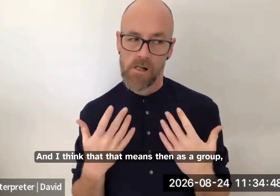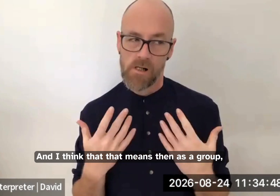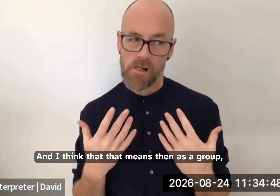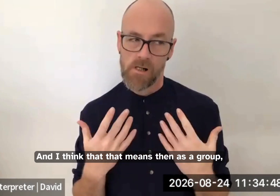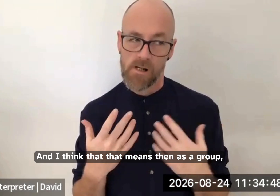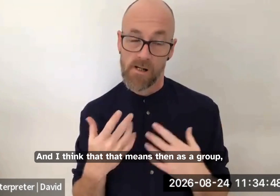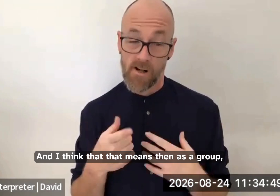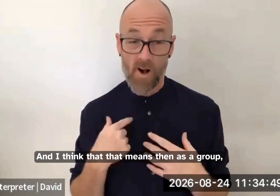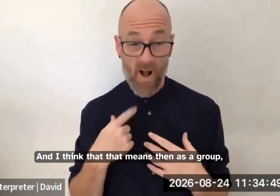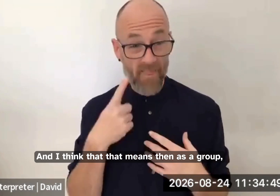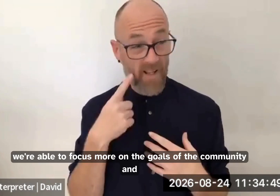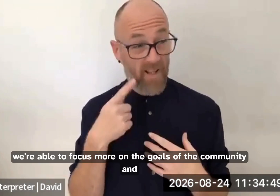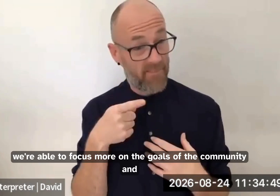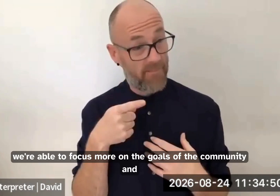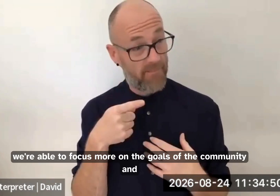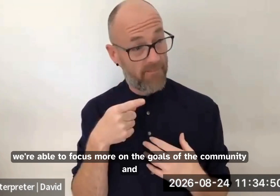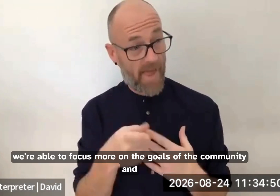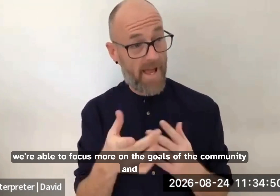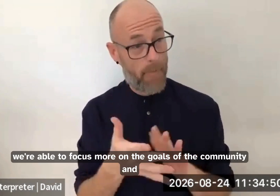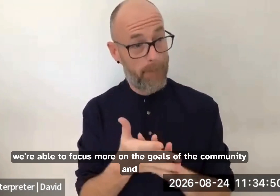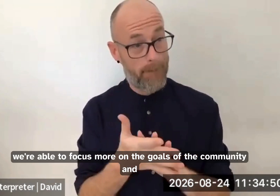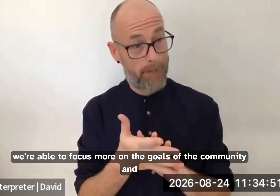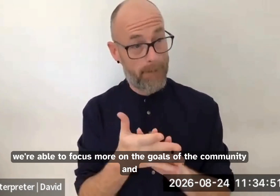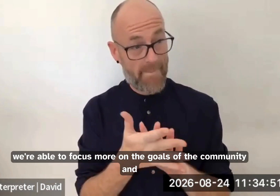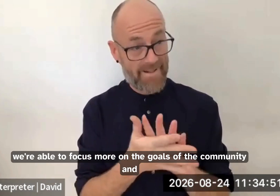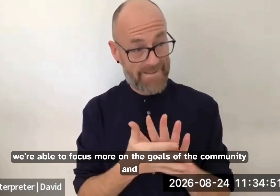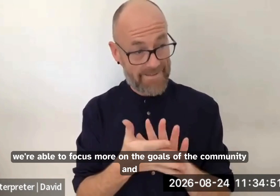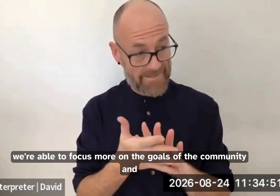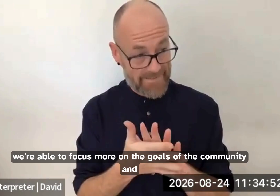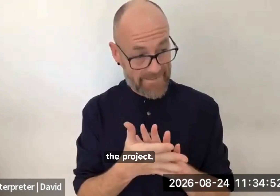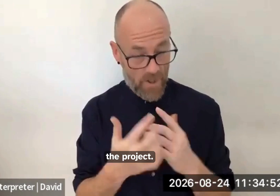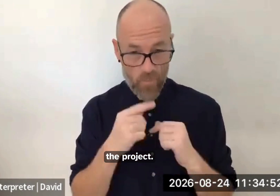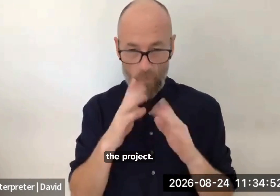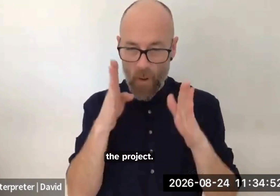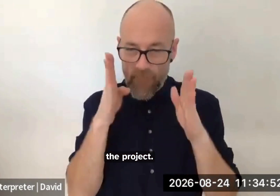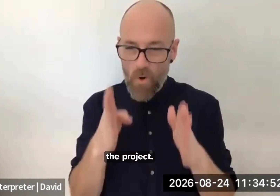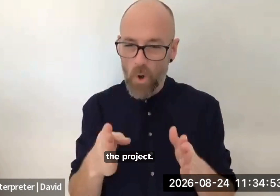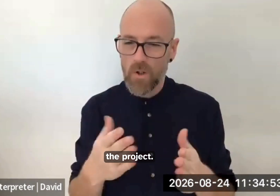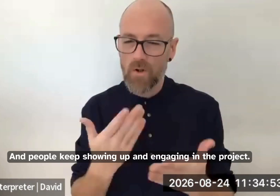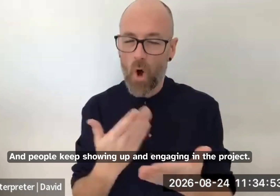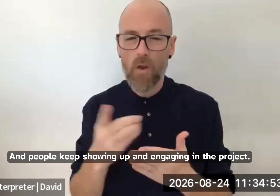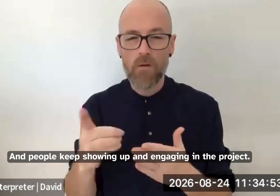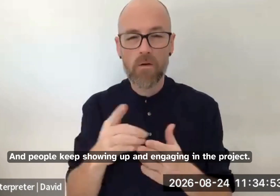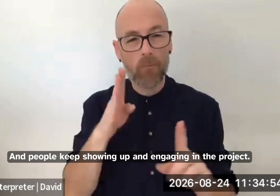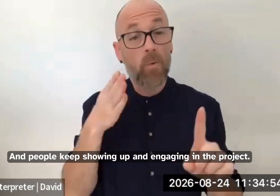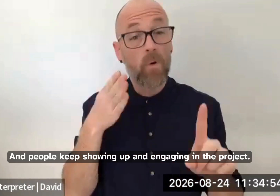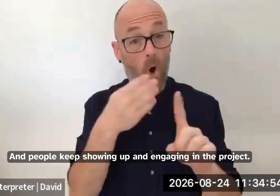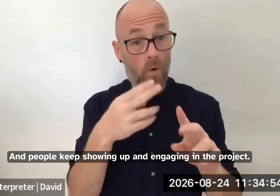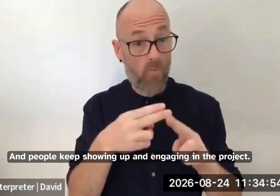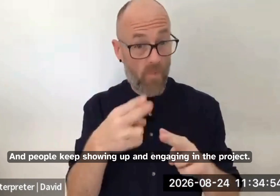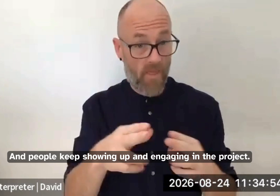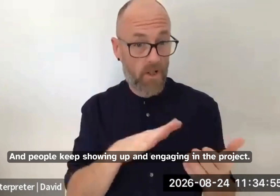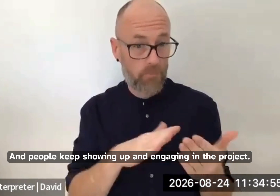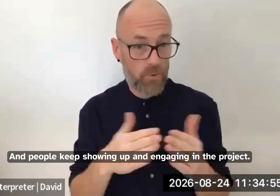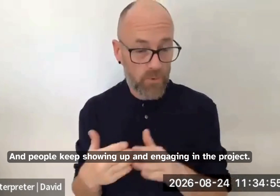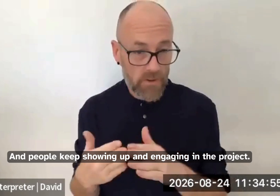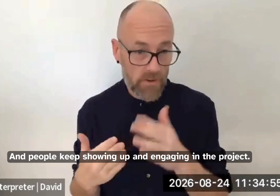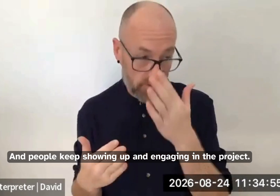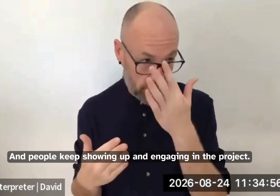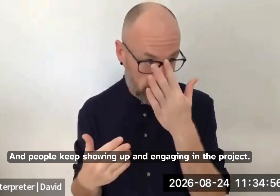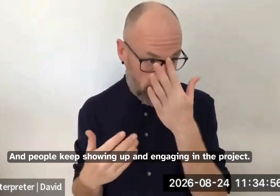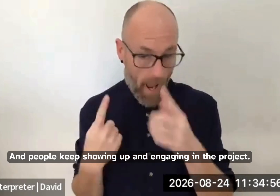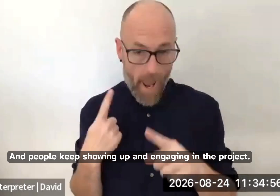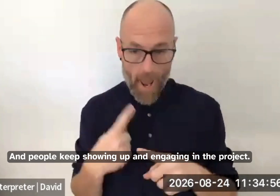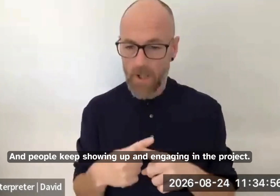that means then as a group, we're able to focus more on the goals of the community and the project, and people keep showing up